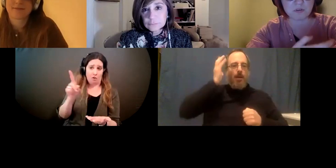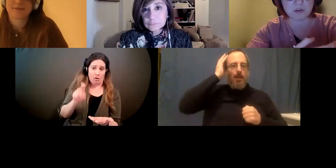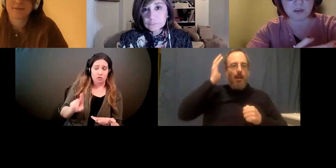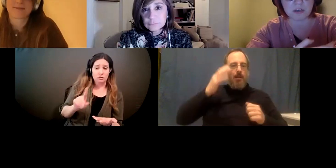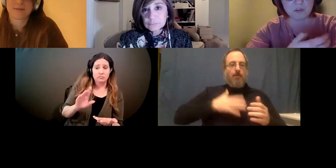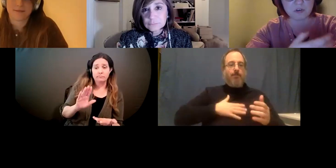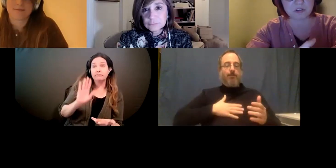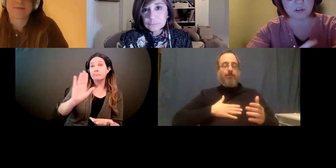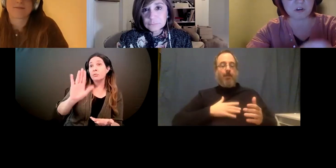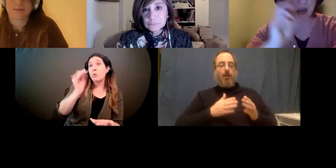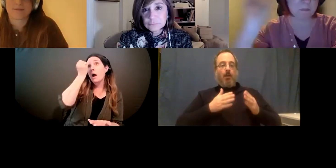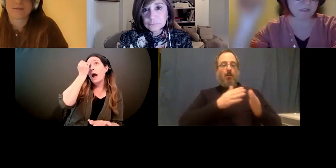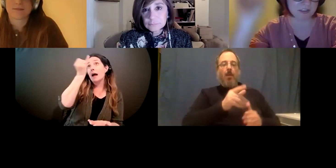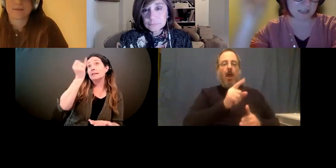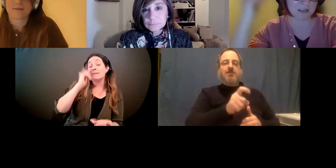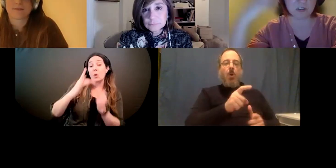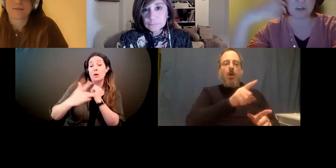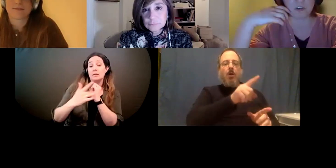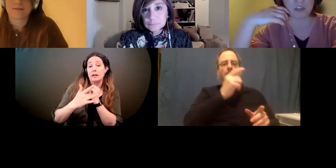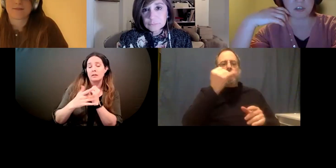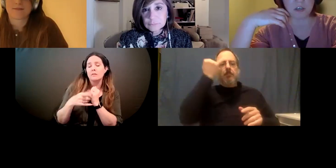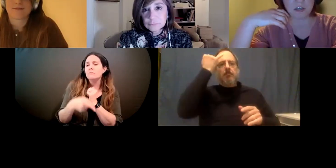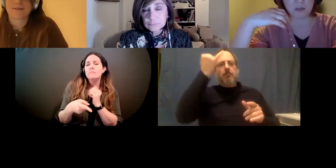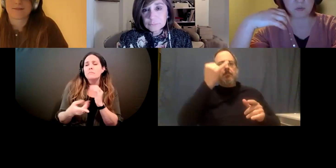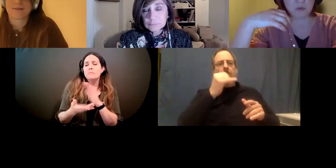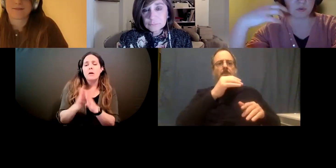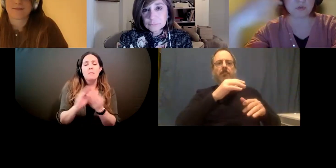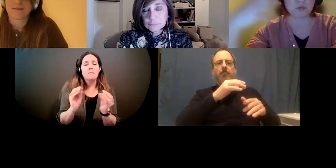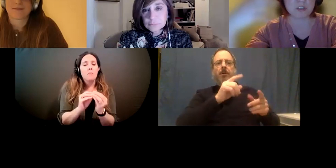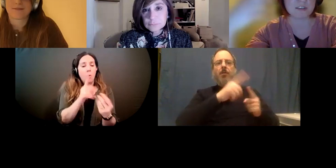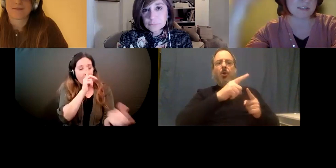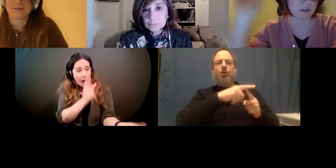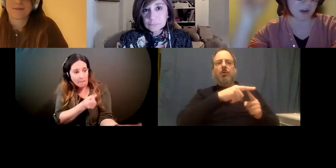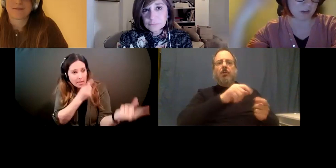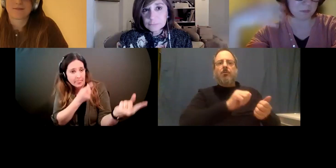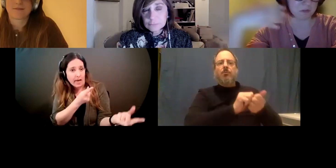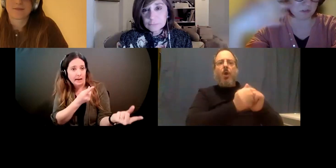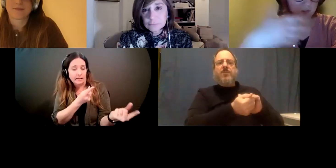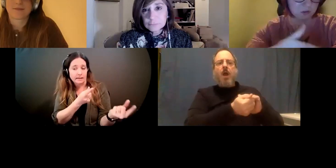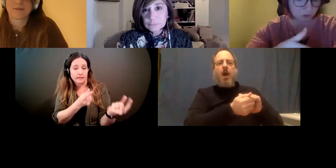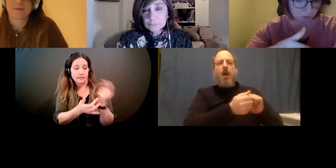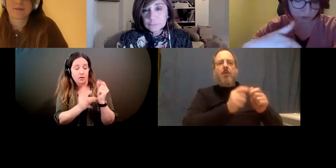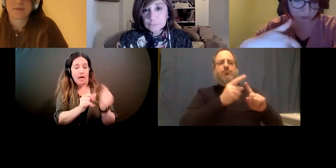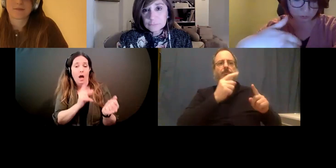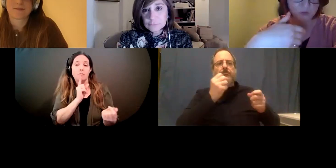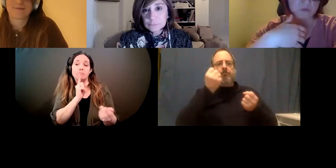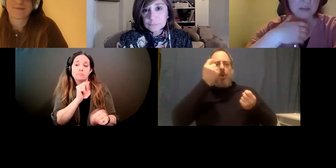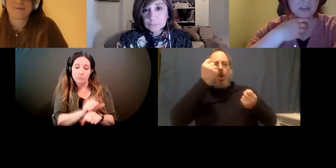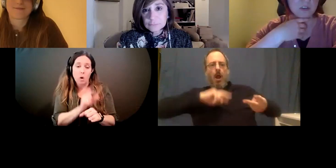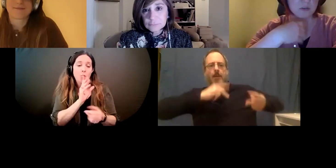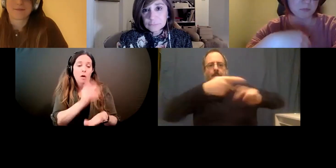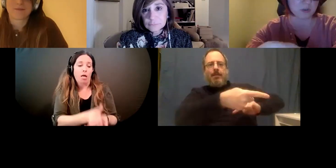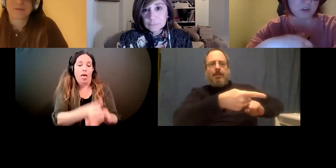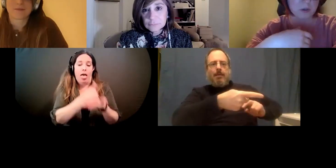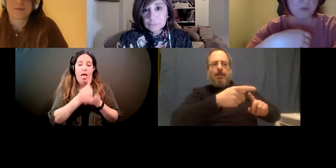a more social or empathetic technology that could truly serve us, because this is also what you write